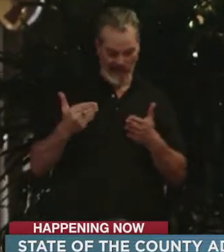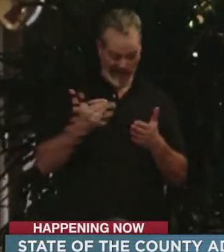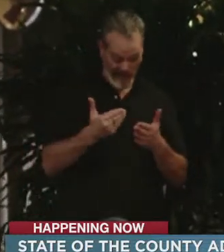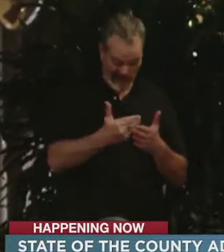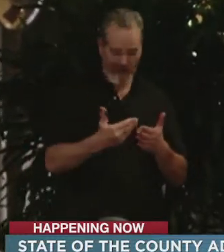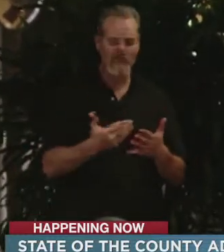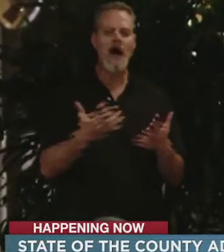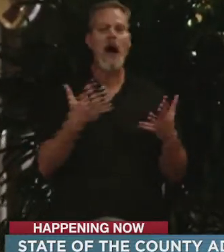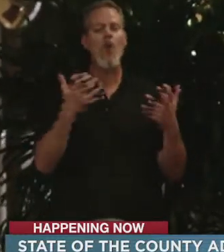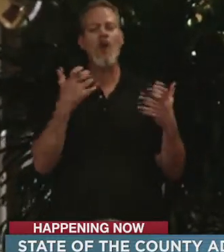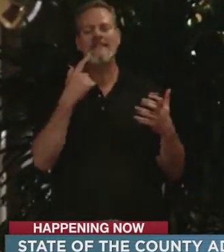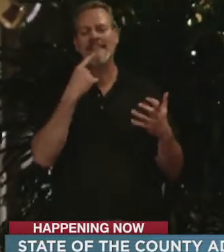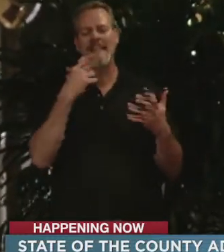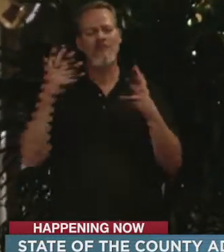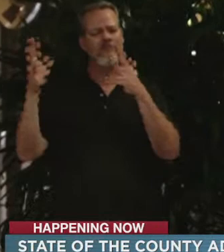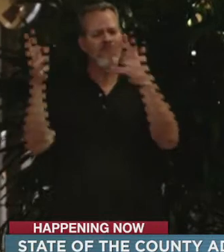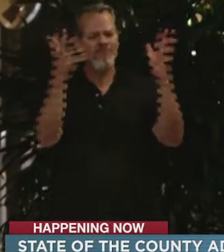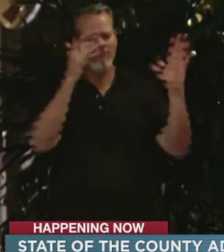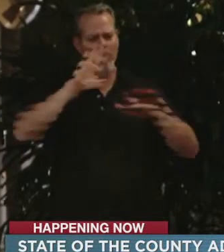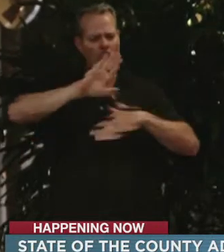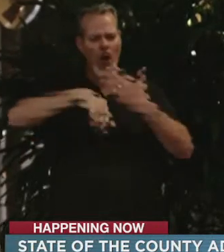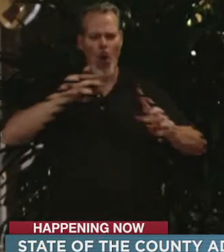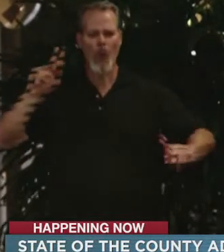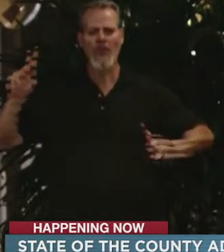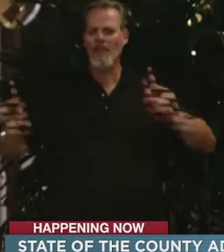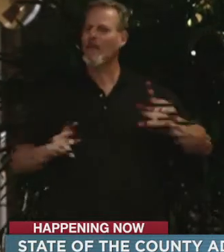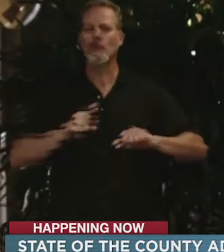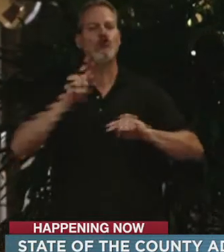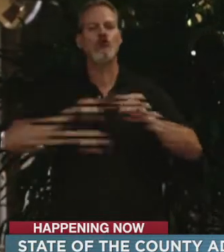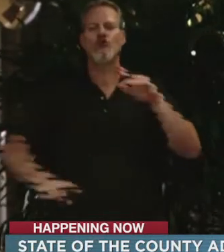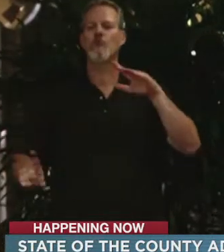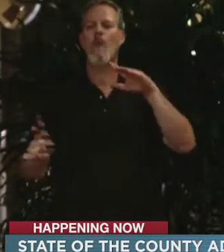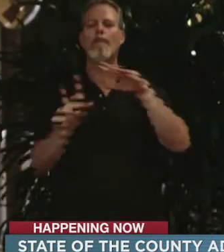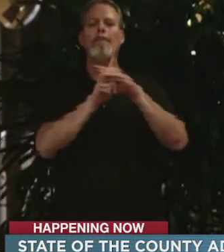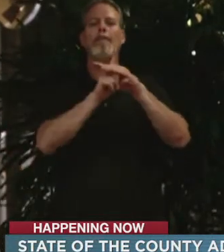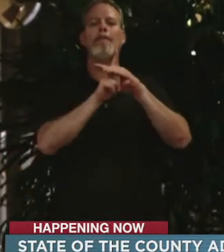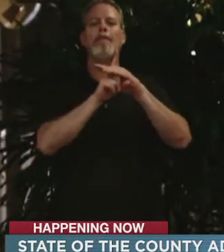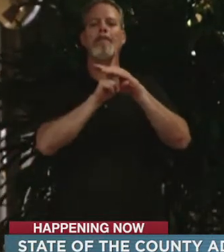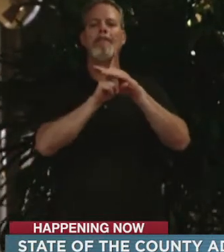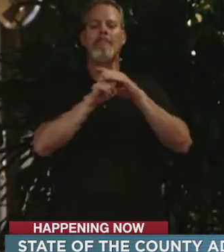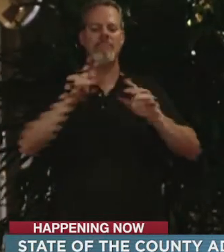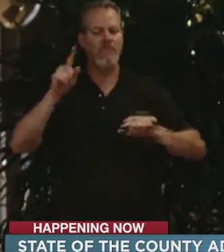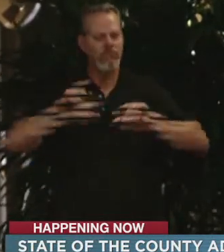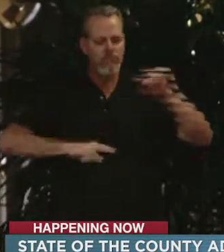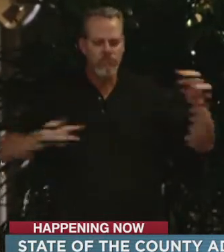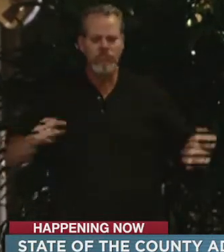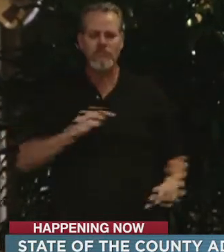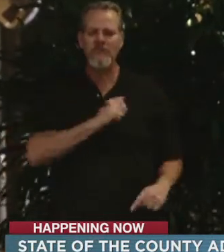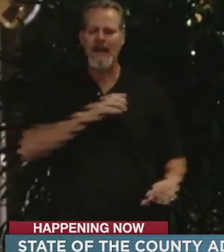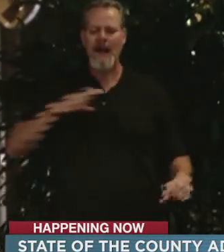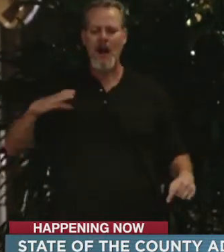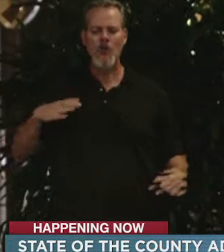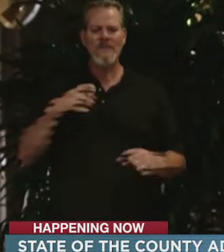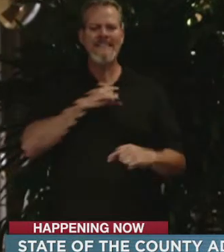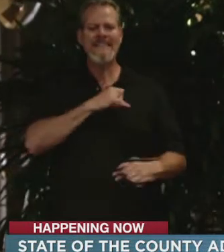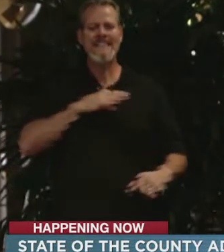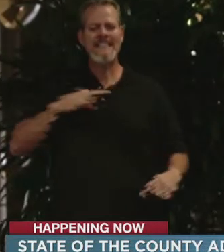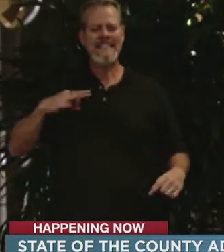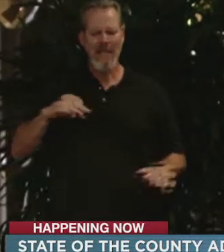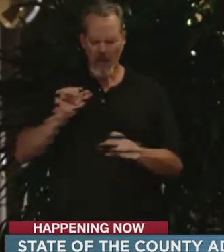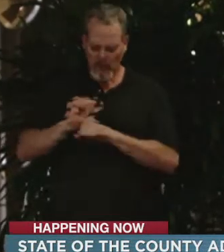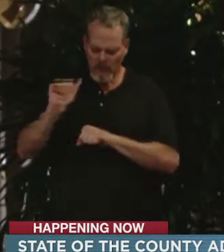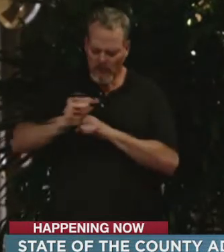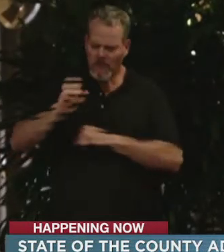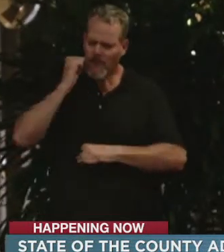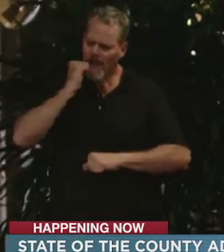round of applause to all the folks that couldn't be here today, all of our county staff that work day in and day out to make every single